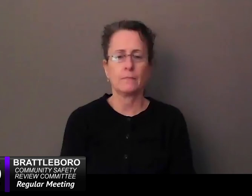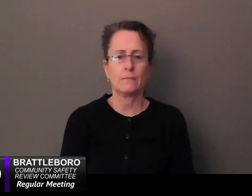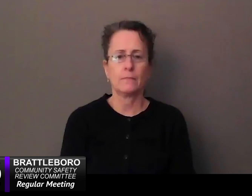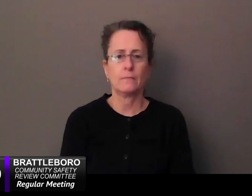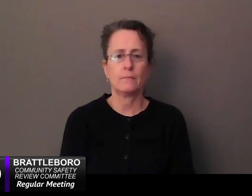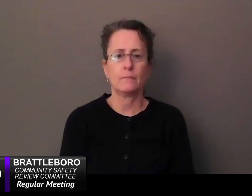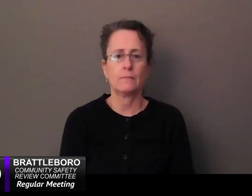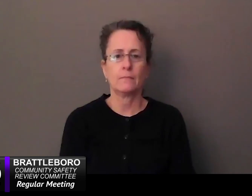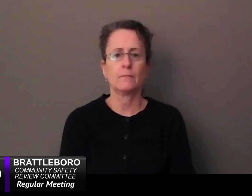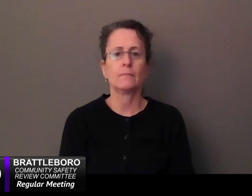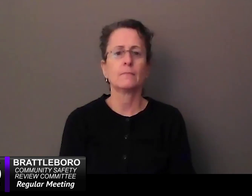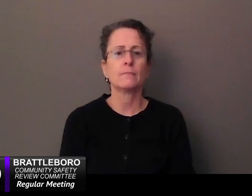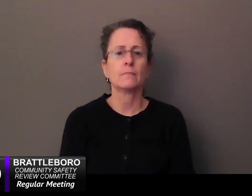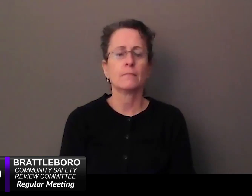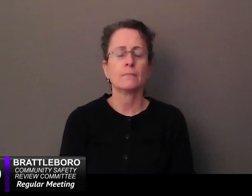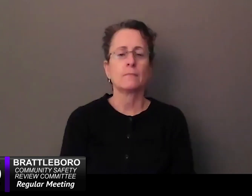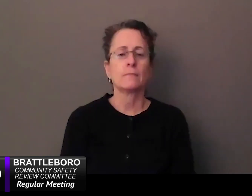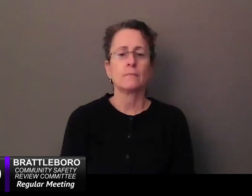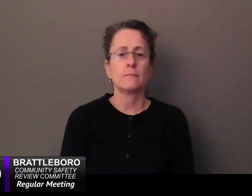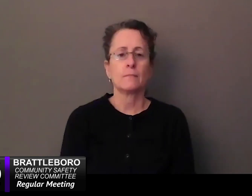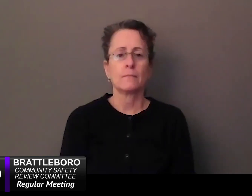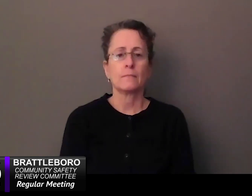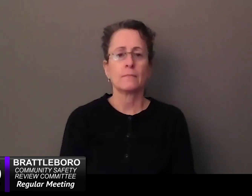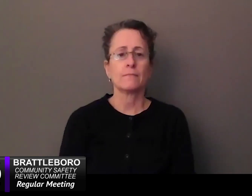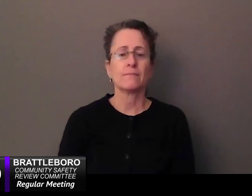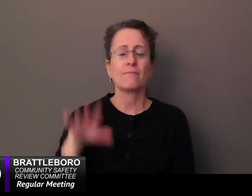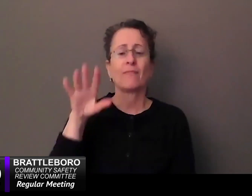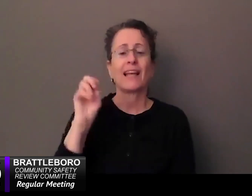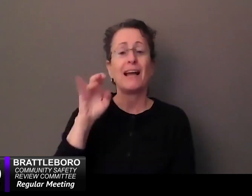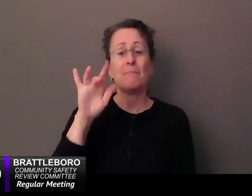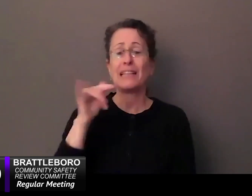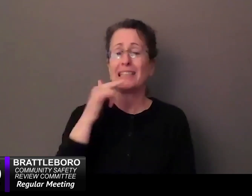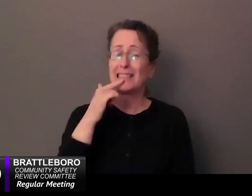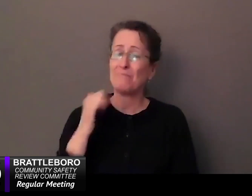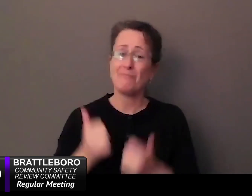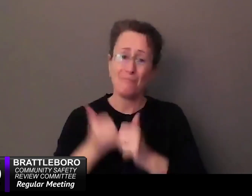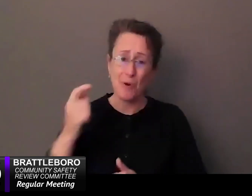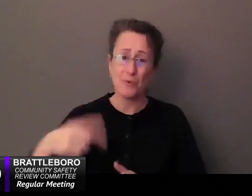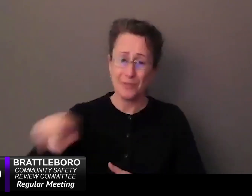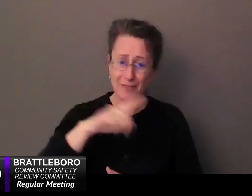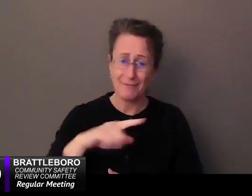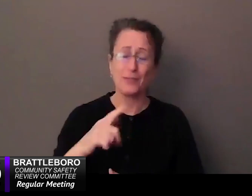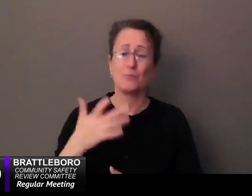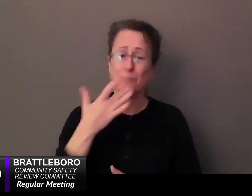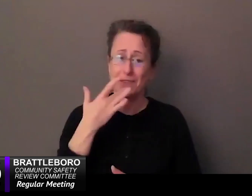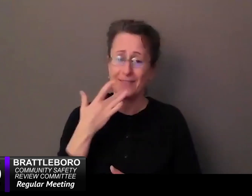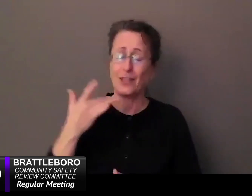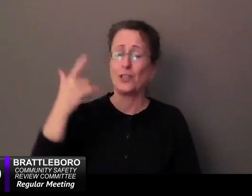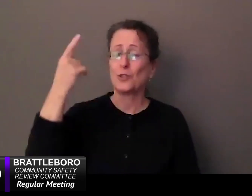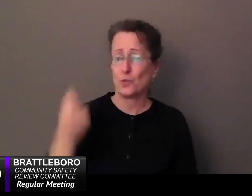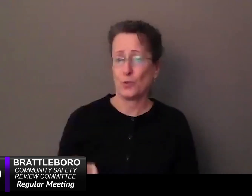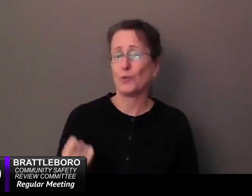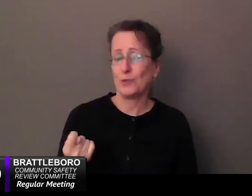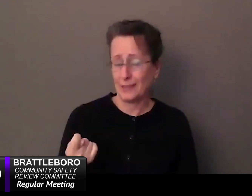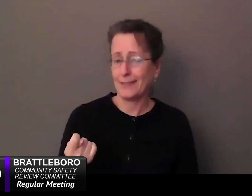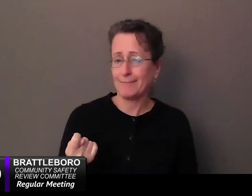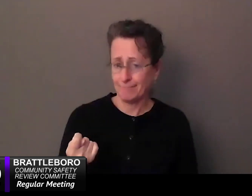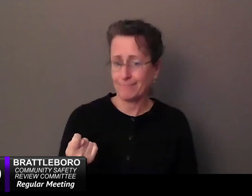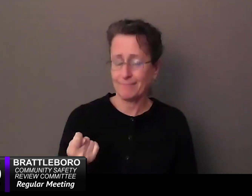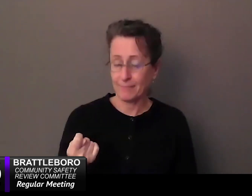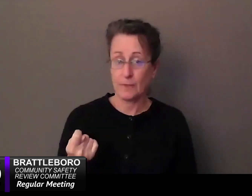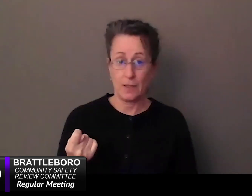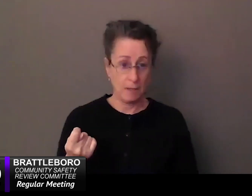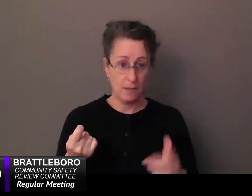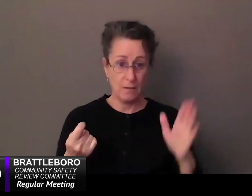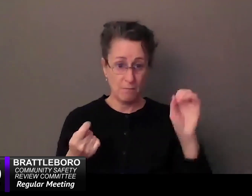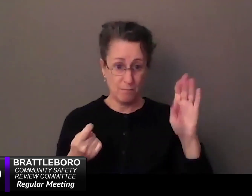given that being the heavy favorite of the group and what Shay is saying, do you feel willing to commit to